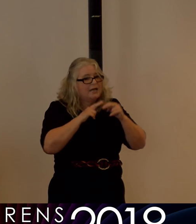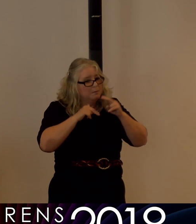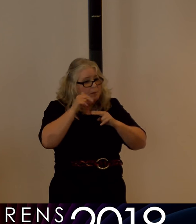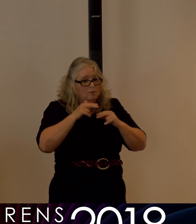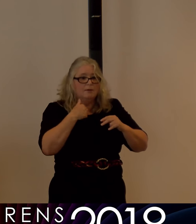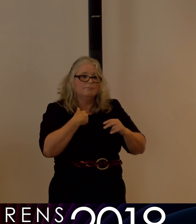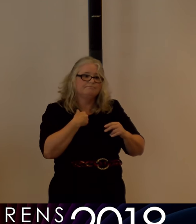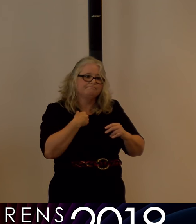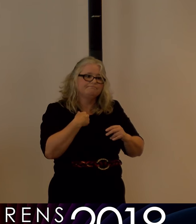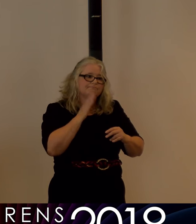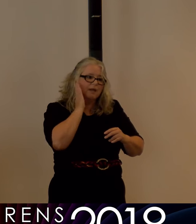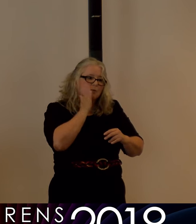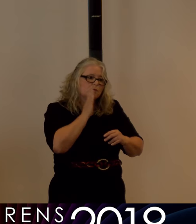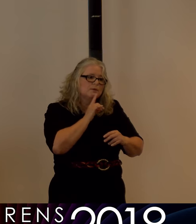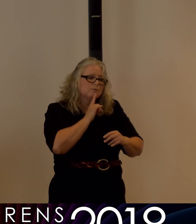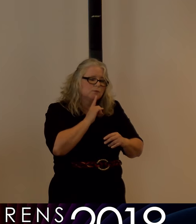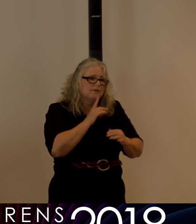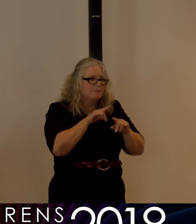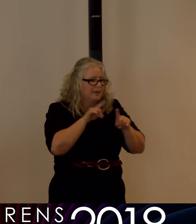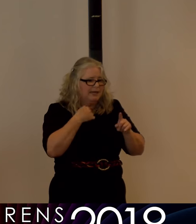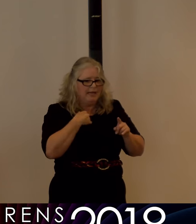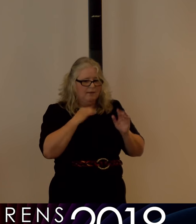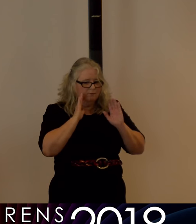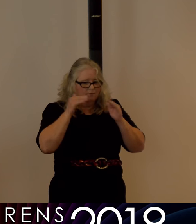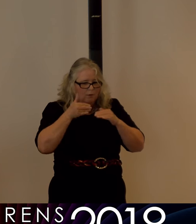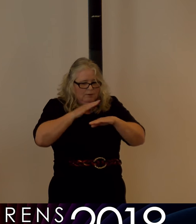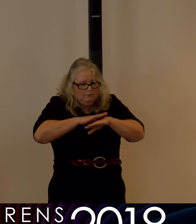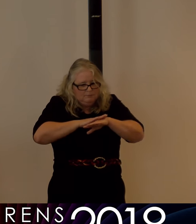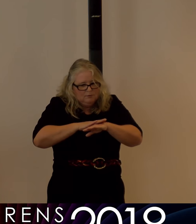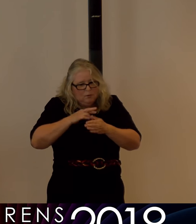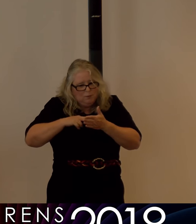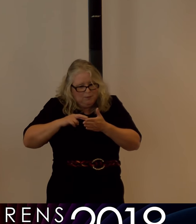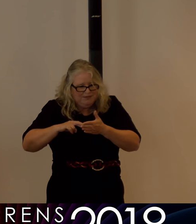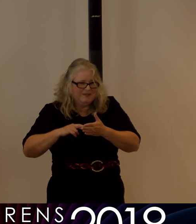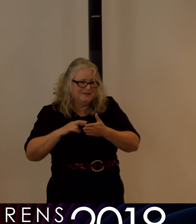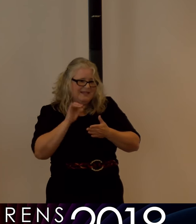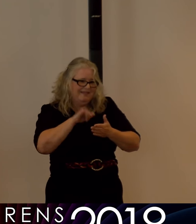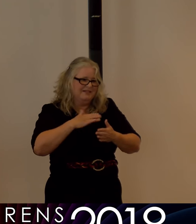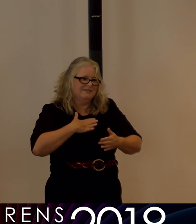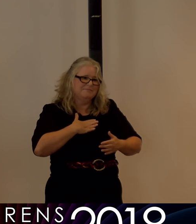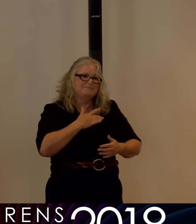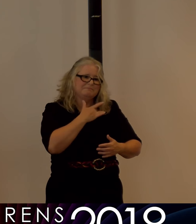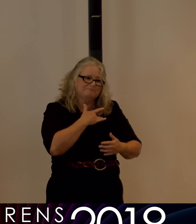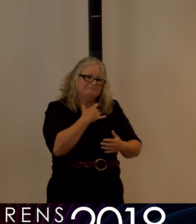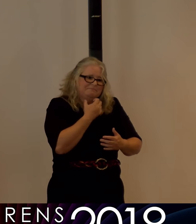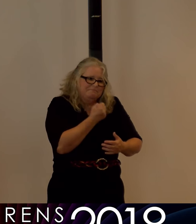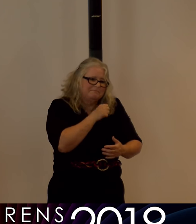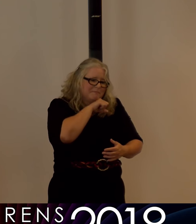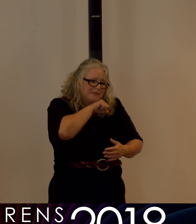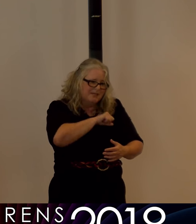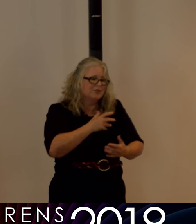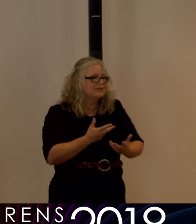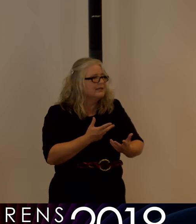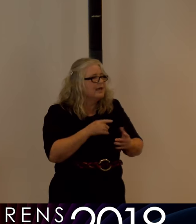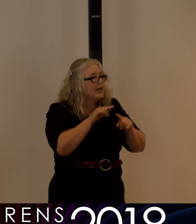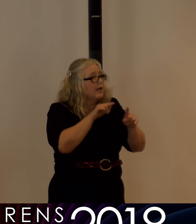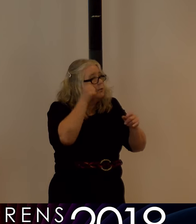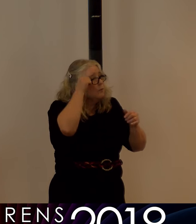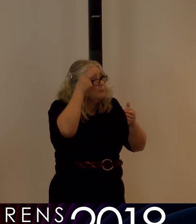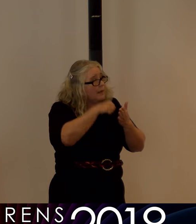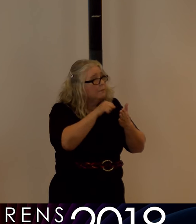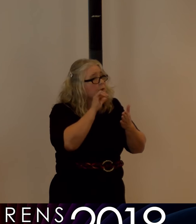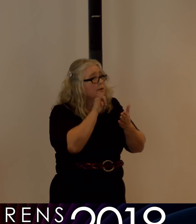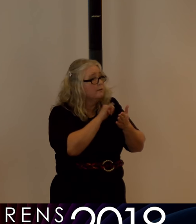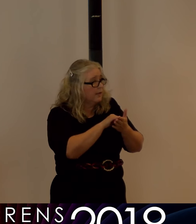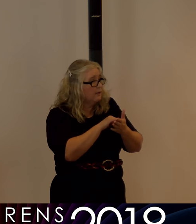research, because that's really where my heart lies. So let's step back for a few minutes and just remember that CHARGE syndrome is a